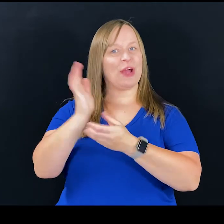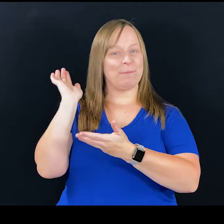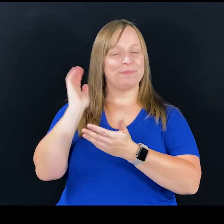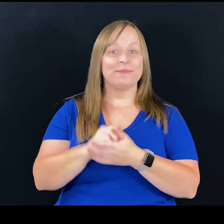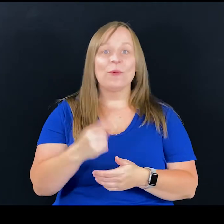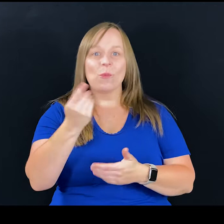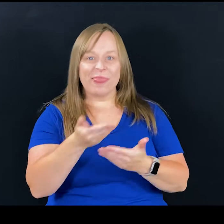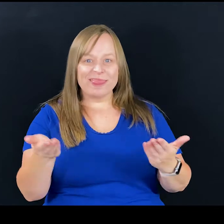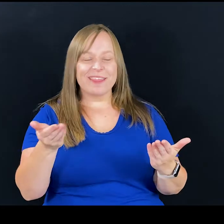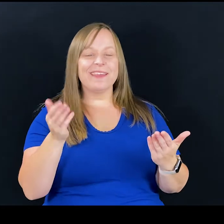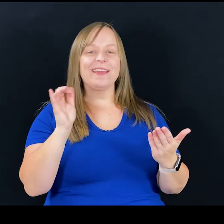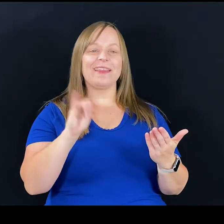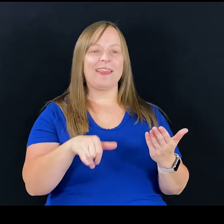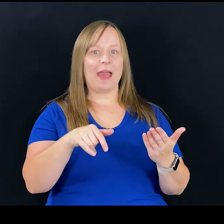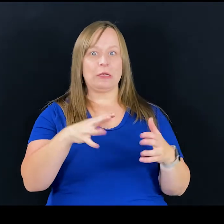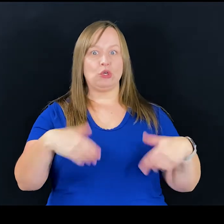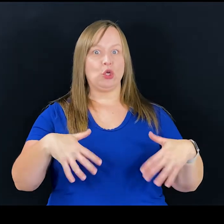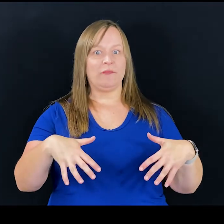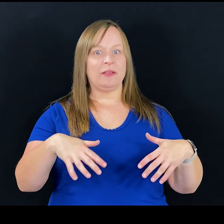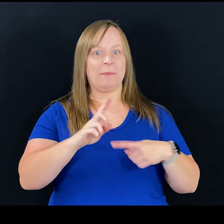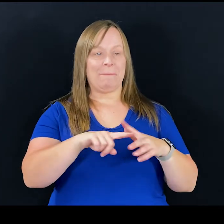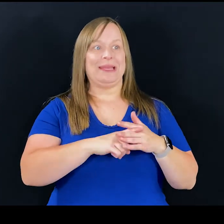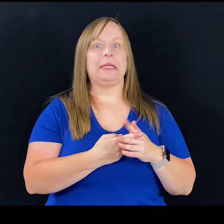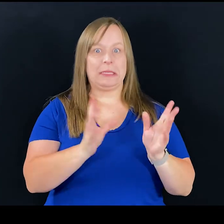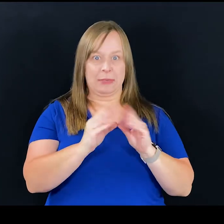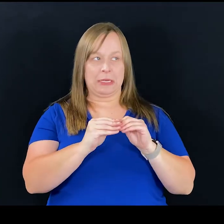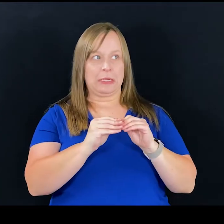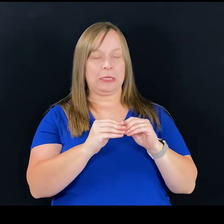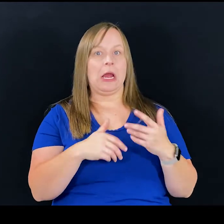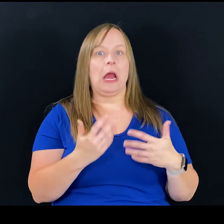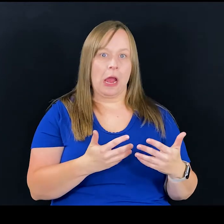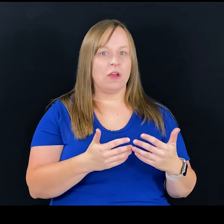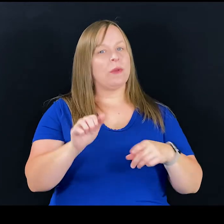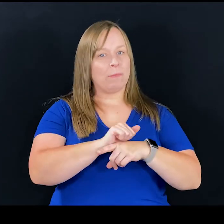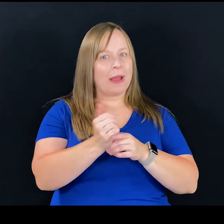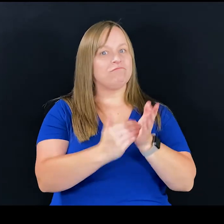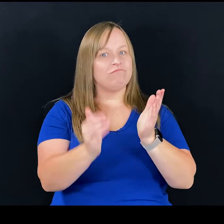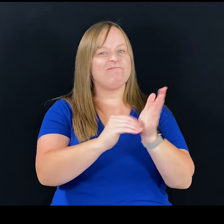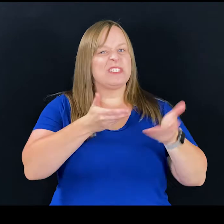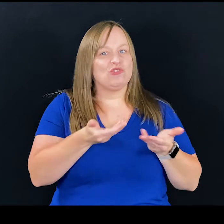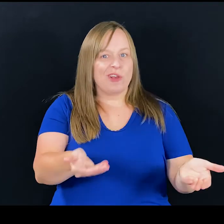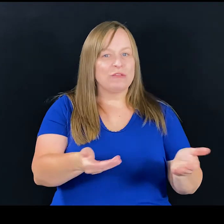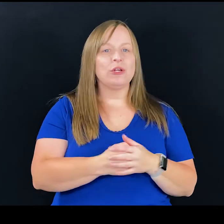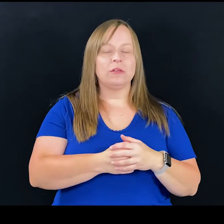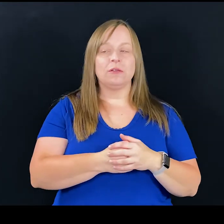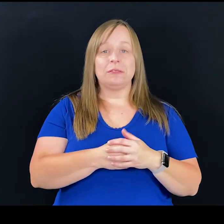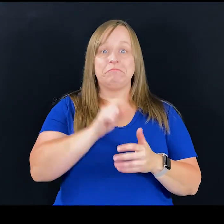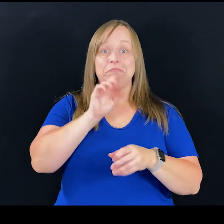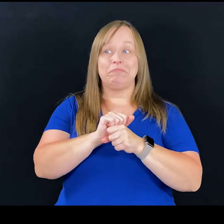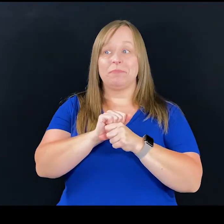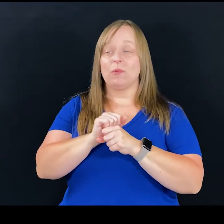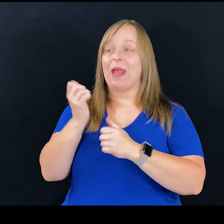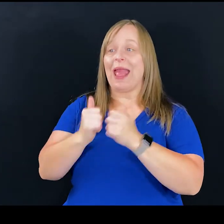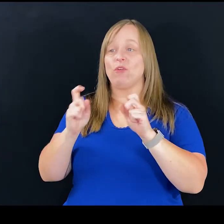my job. One thing that they're really nervous about is the beginning of the meeting. And so we practice that introduction.